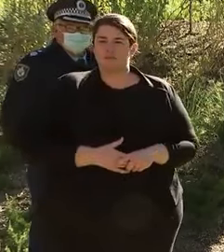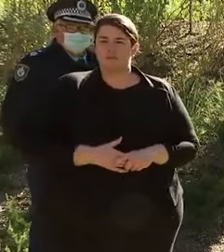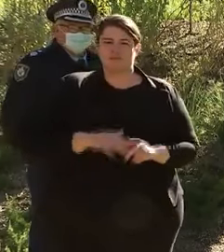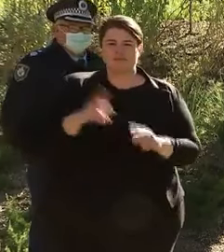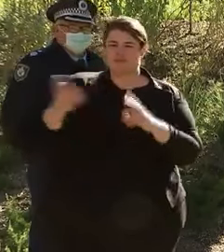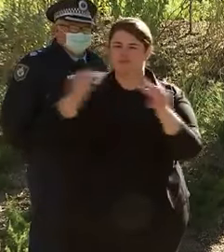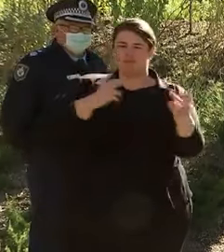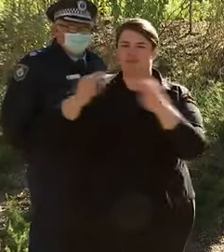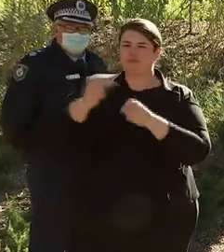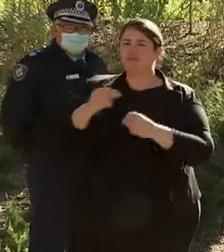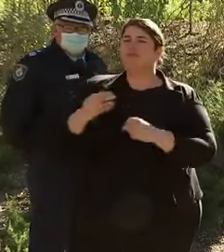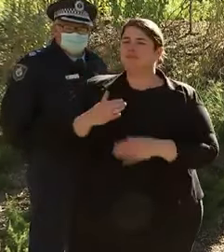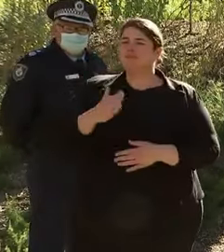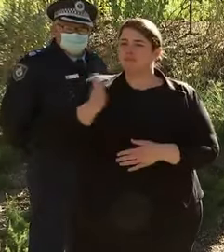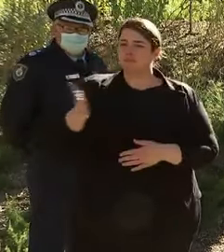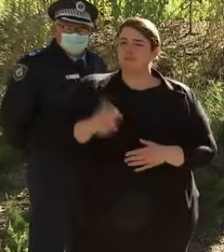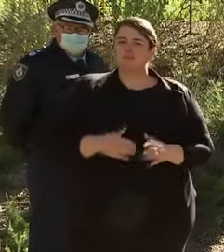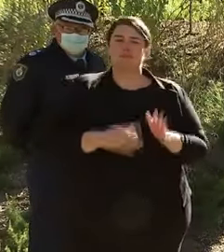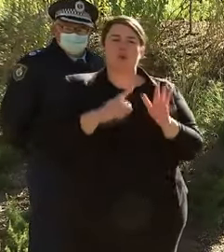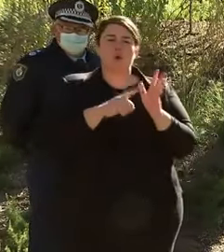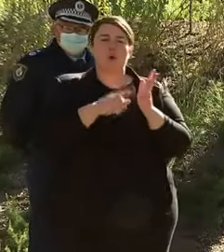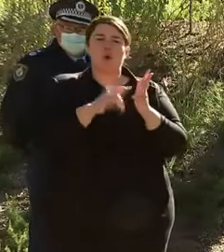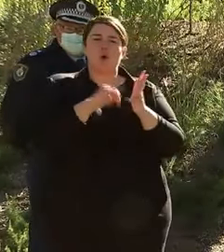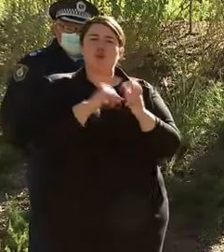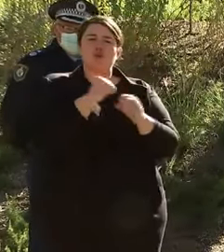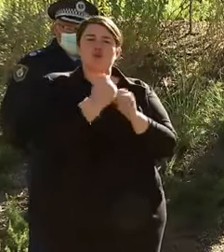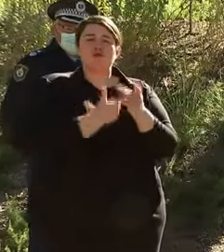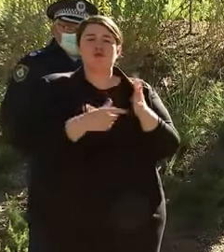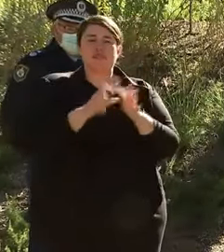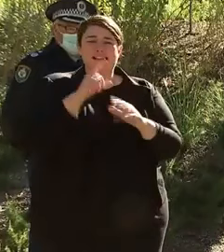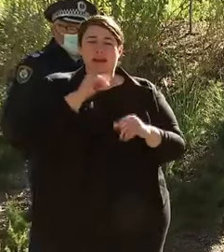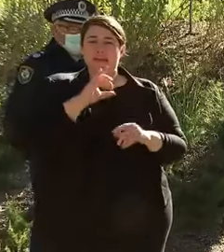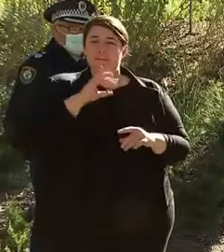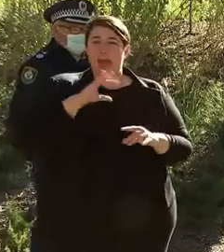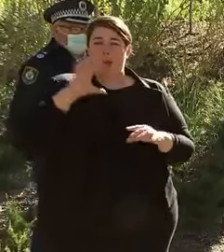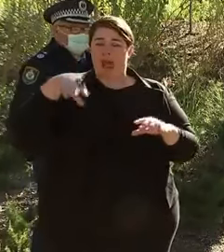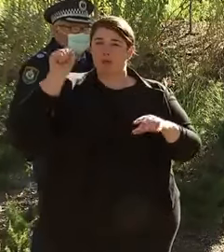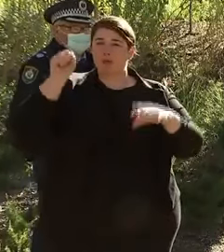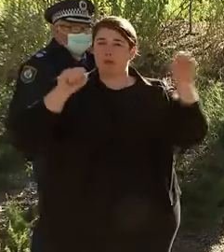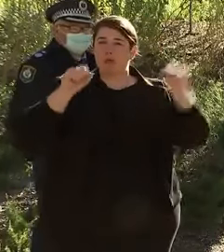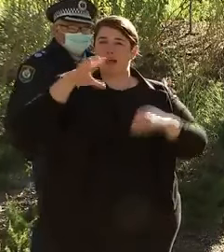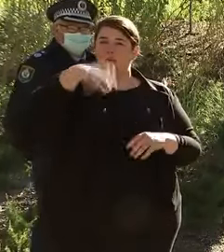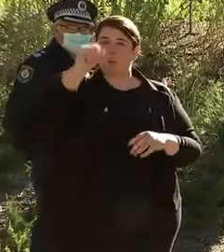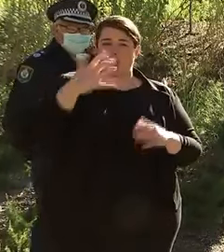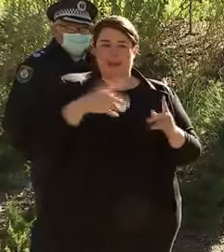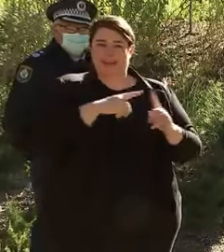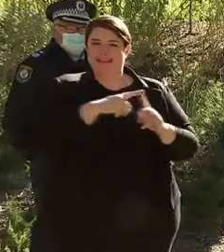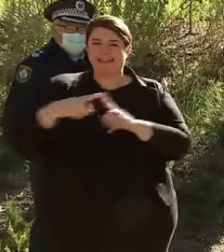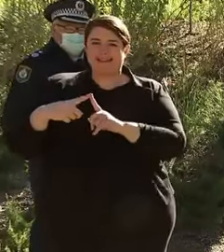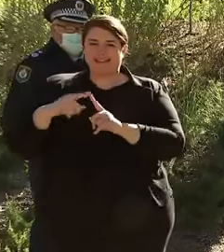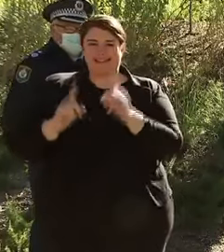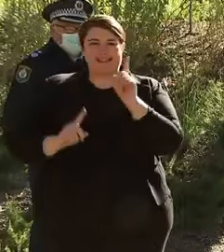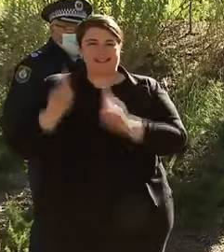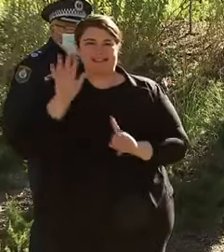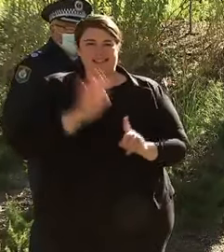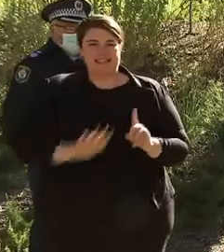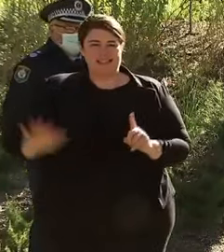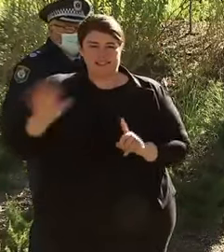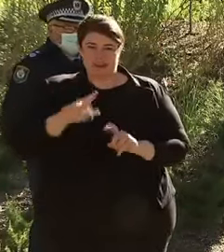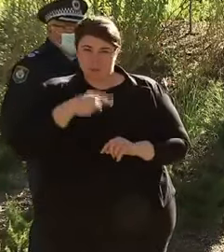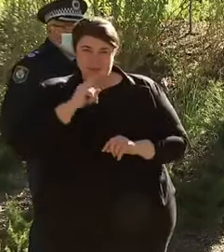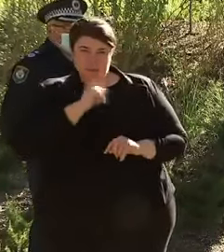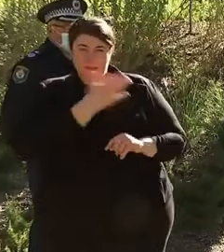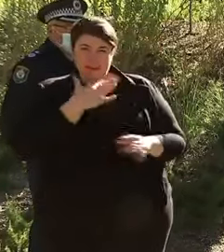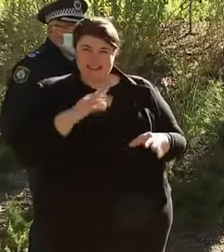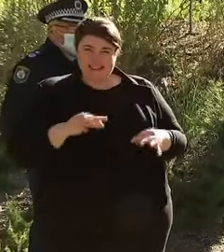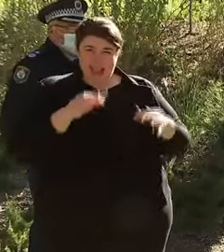I'm sorry, I'll go here and then here. Ausgrid has announced power outages this week, particularly in the east. Would you encourage them to delay any work